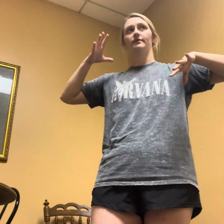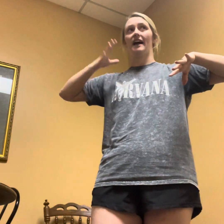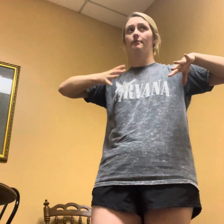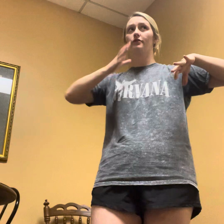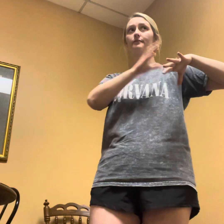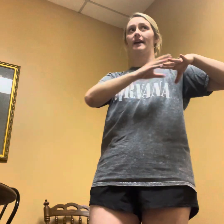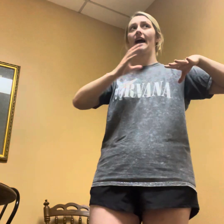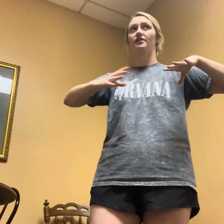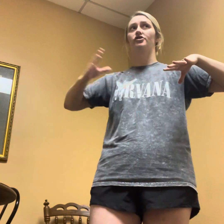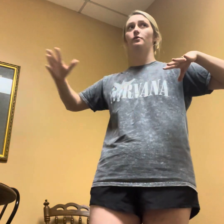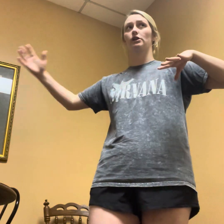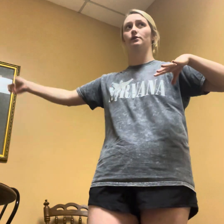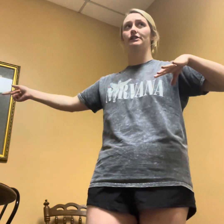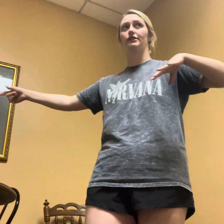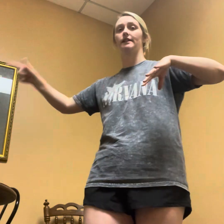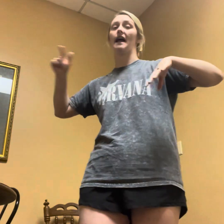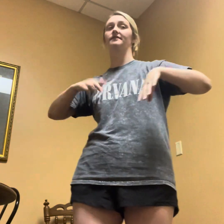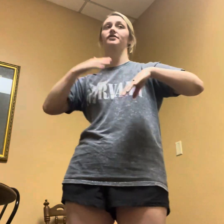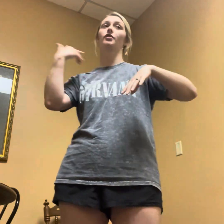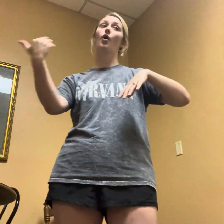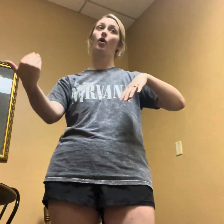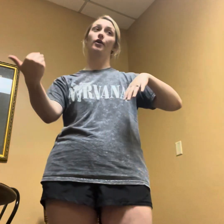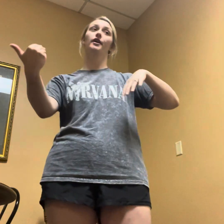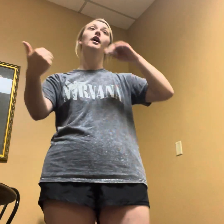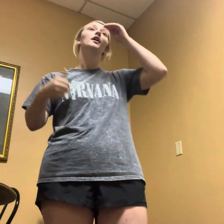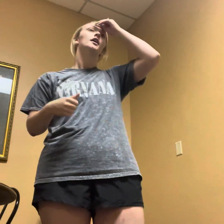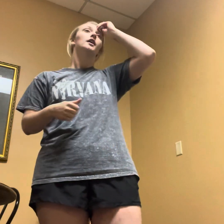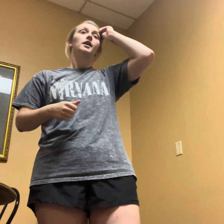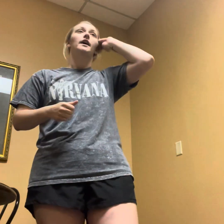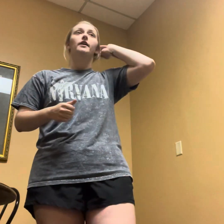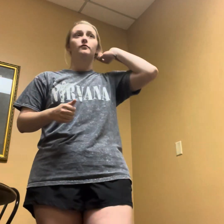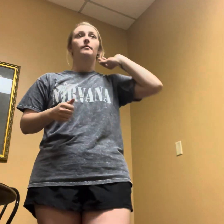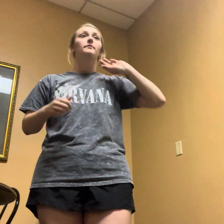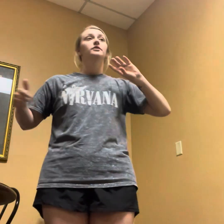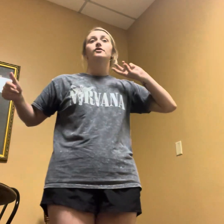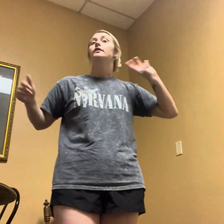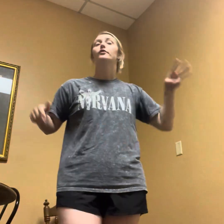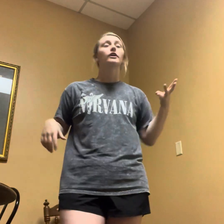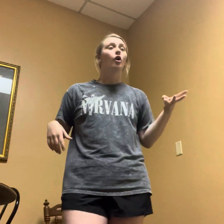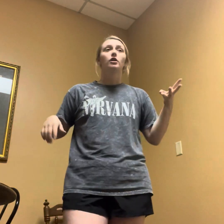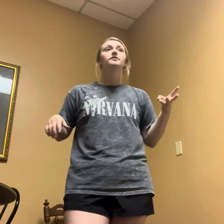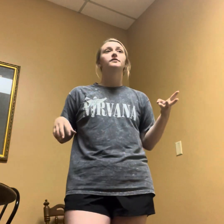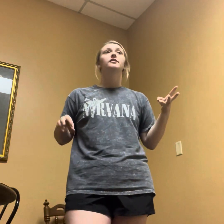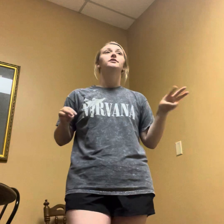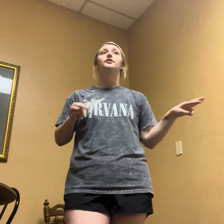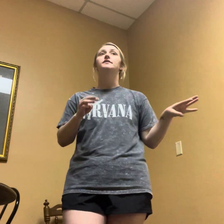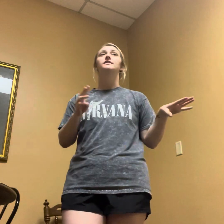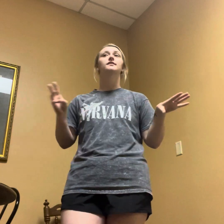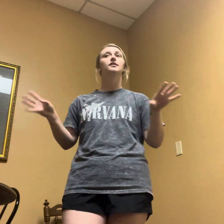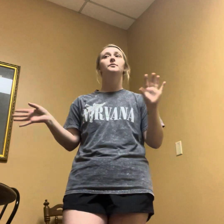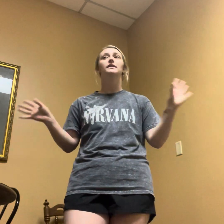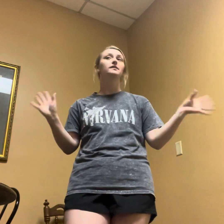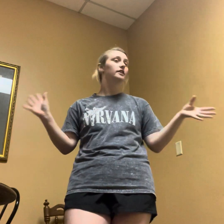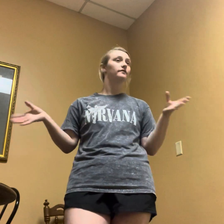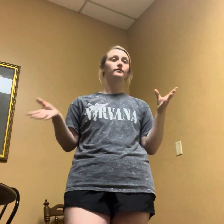that movement as you are going to the next card. And remember, there's only 3 cards, so this isn't going to be like a